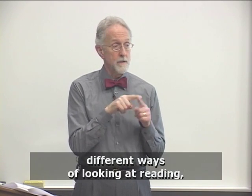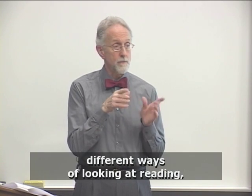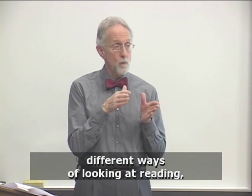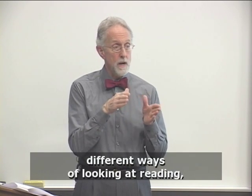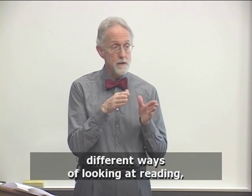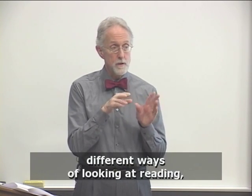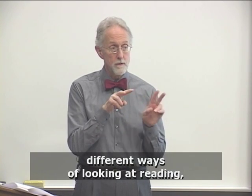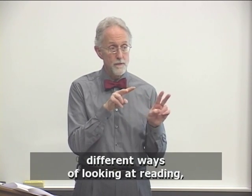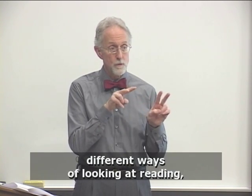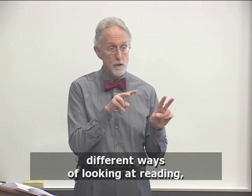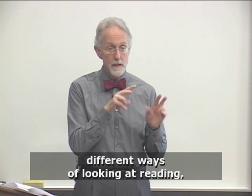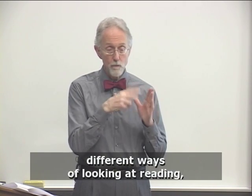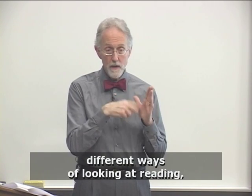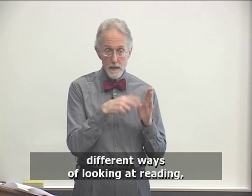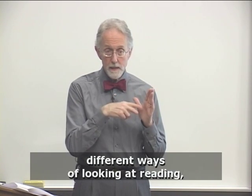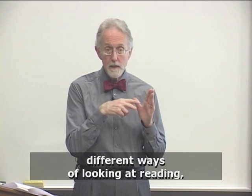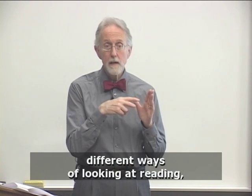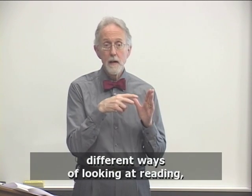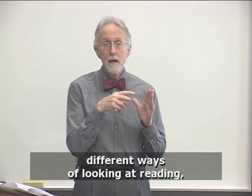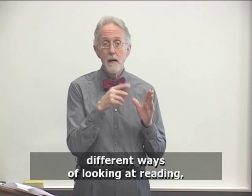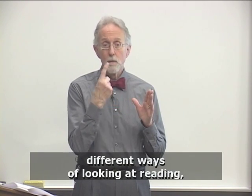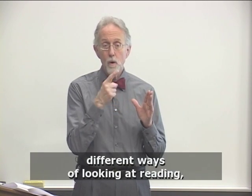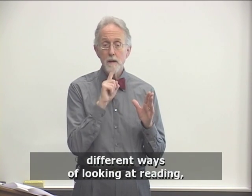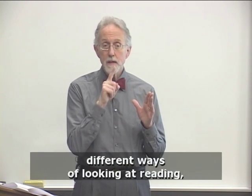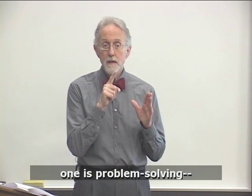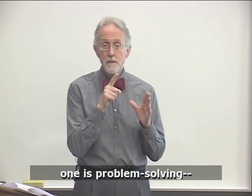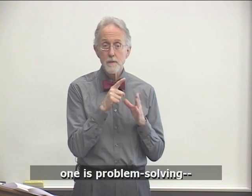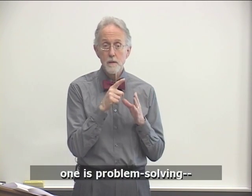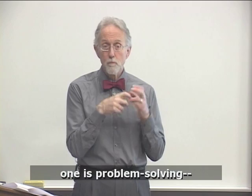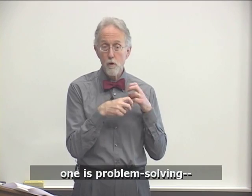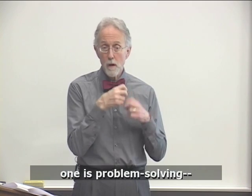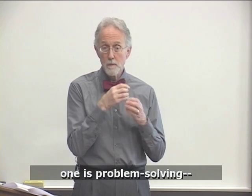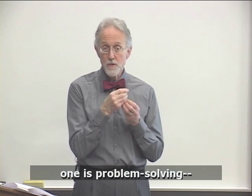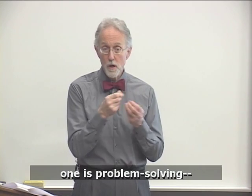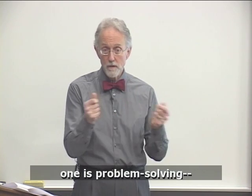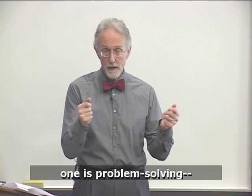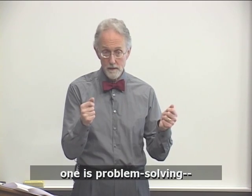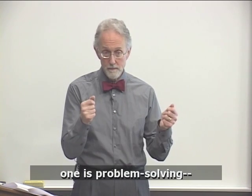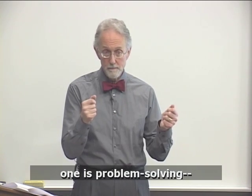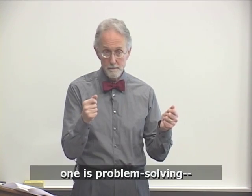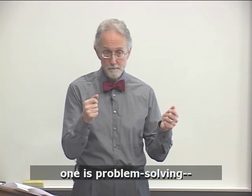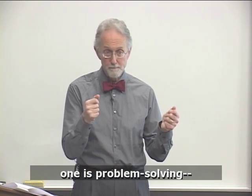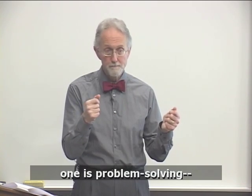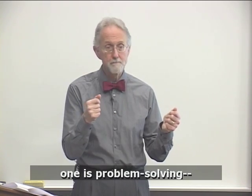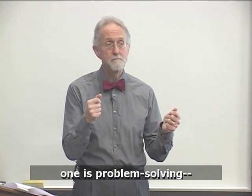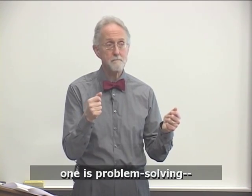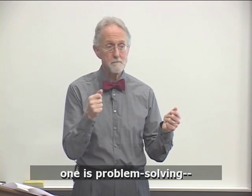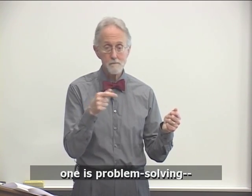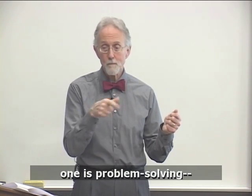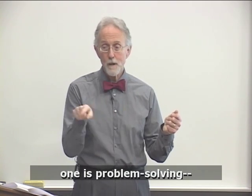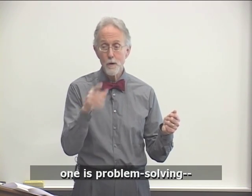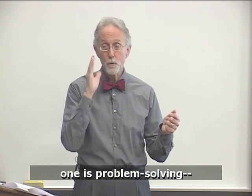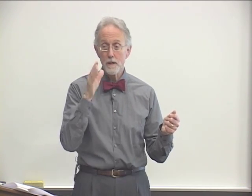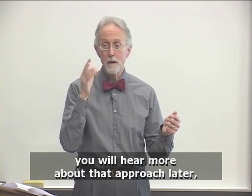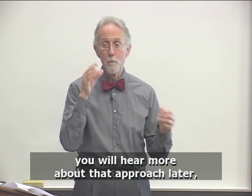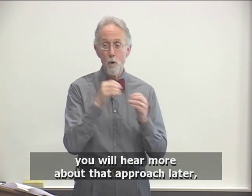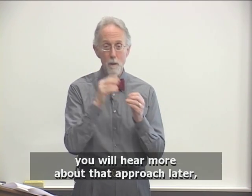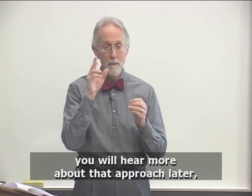different ways of looking at reading. One is problem solving. You will hear more